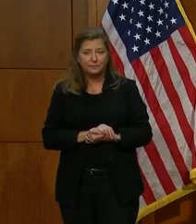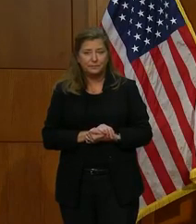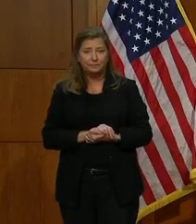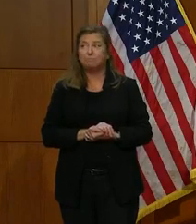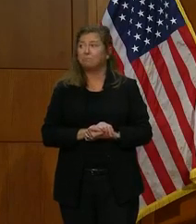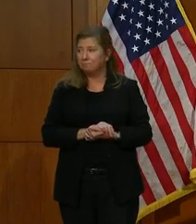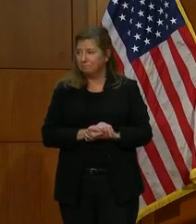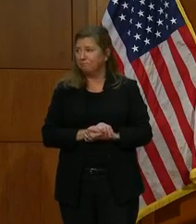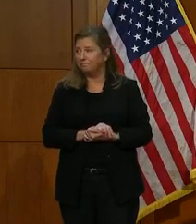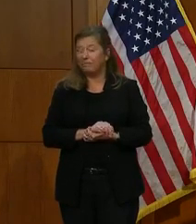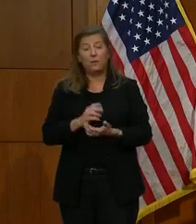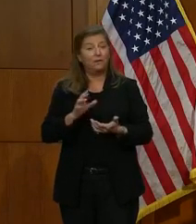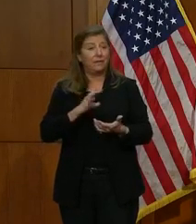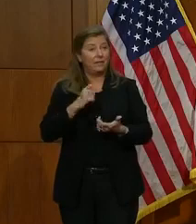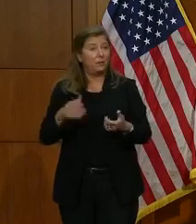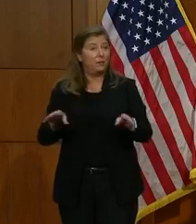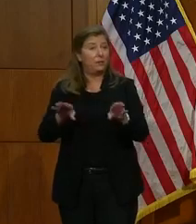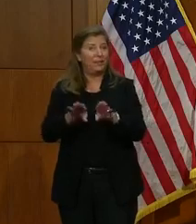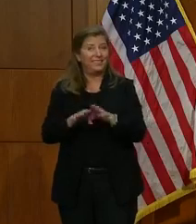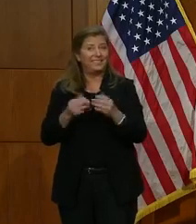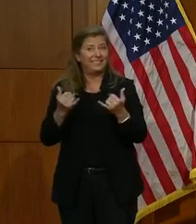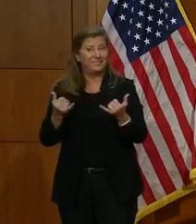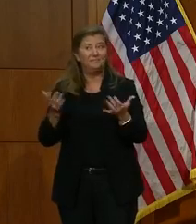Okay, we will end it there then.